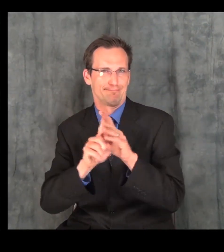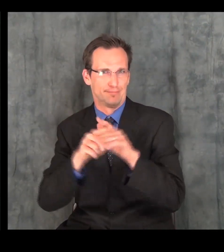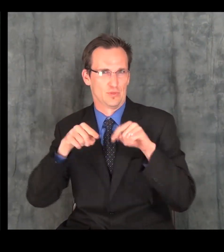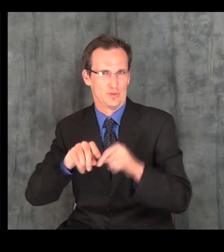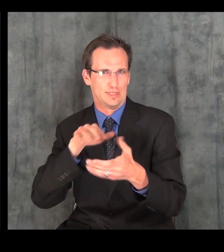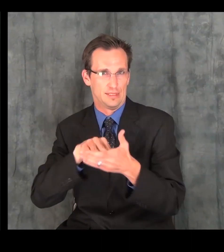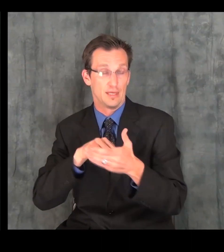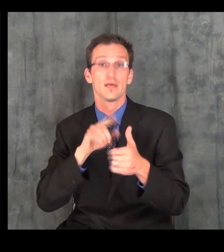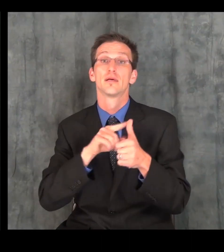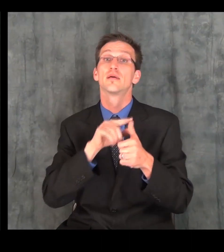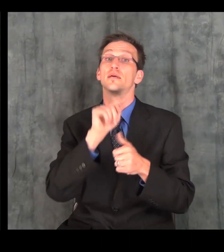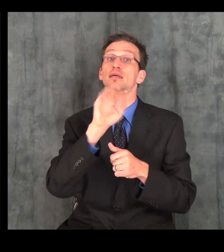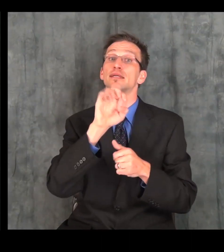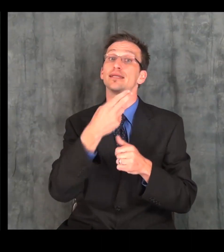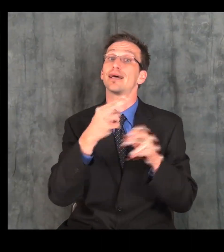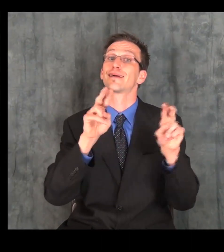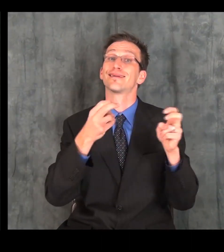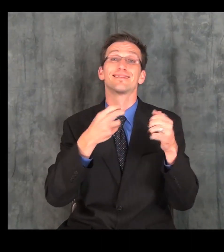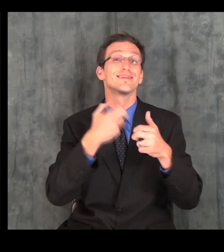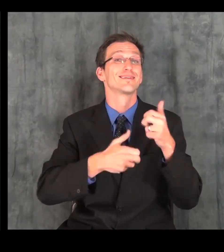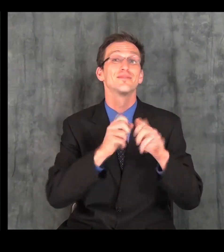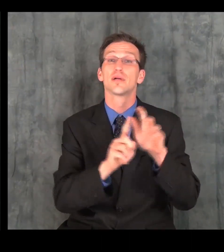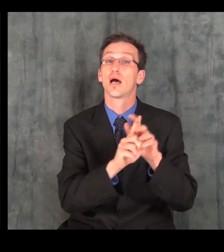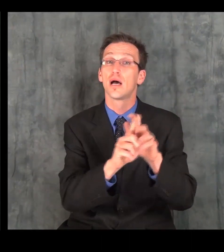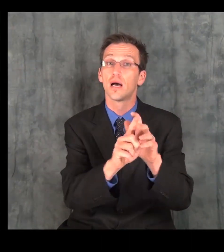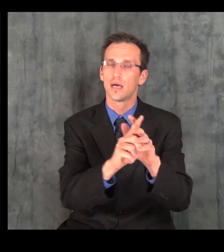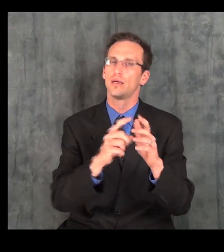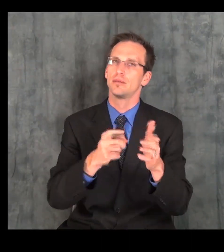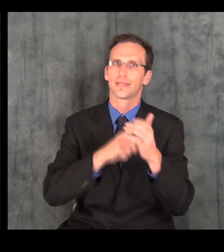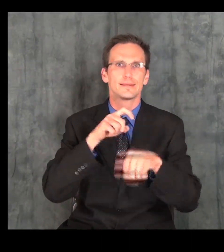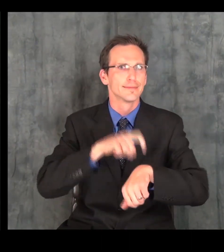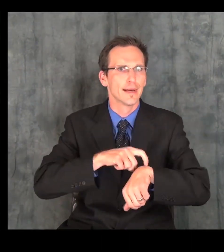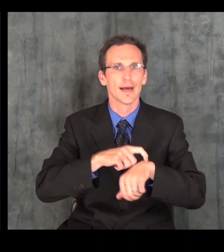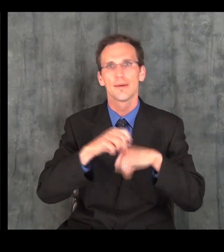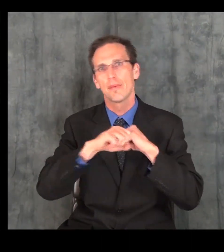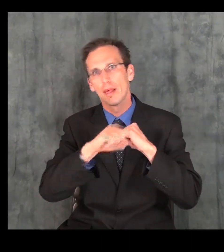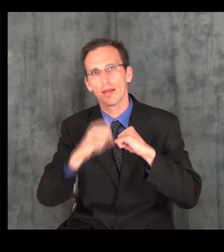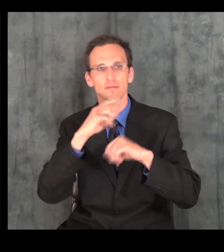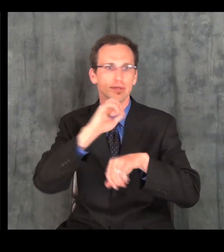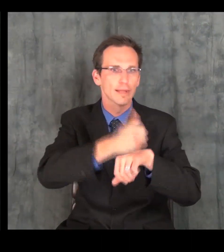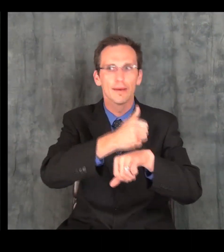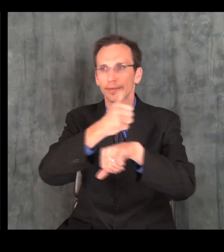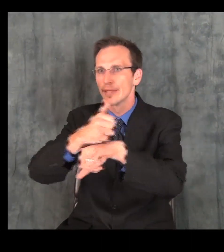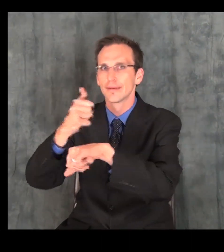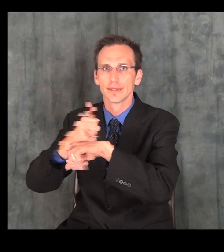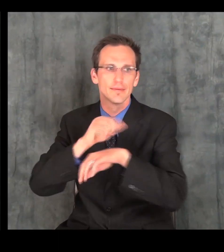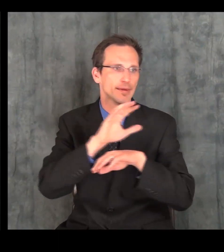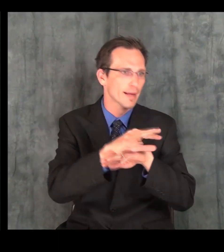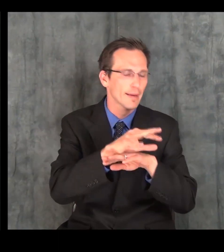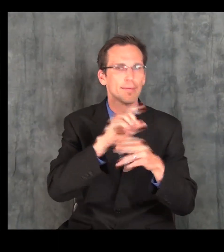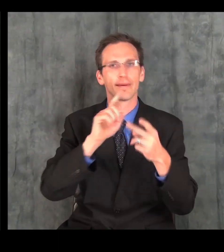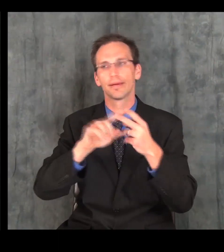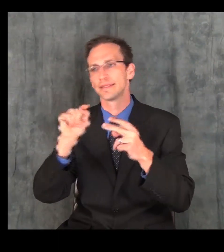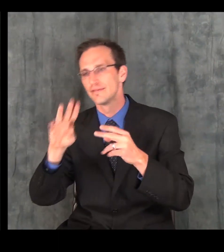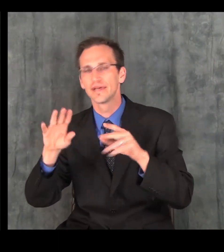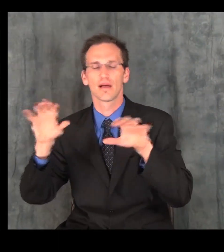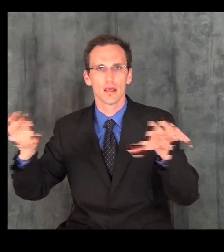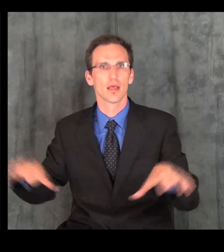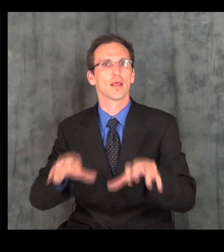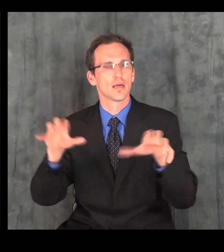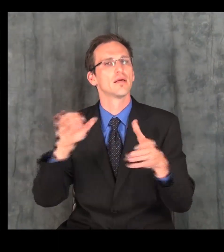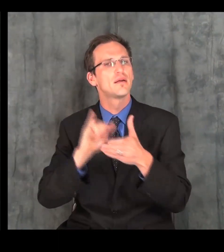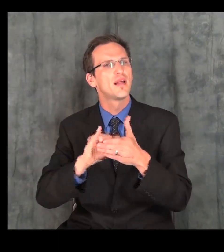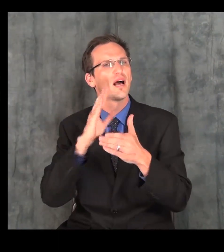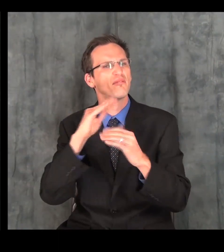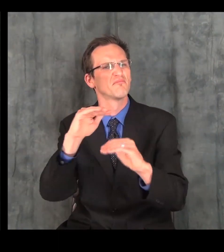Technological issues, we found that just the time to set things up would, I think, be prohibitive in some respects. We talked